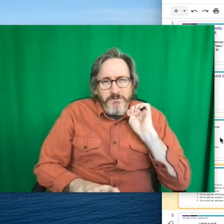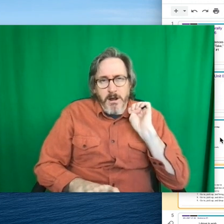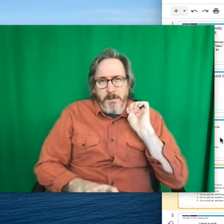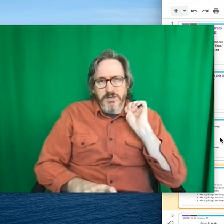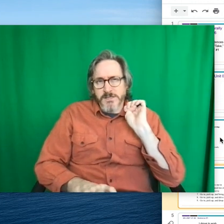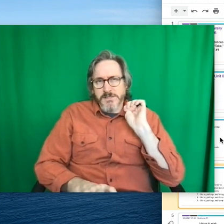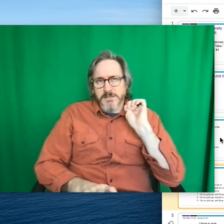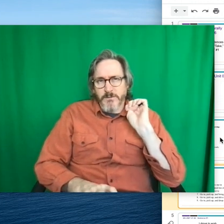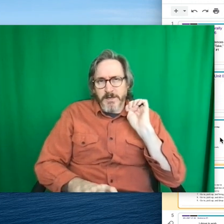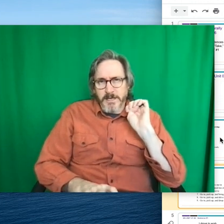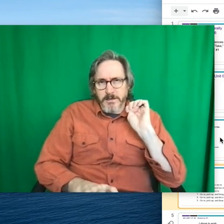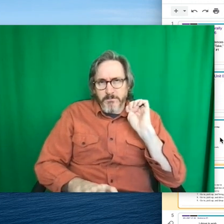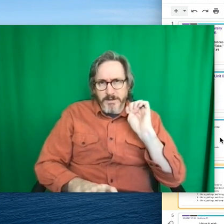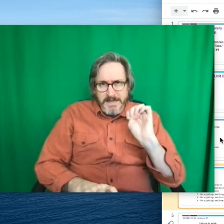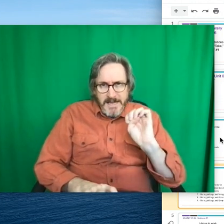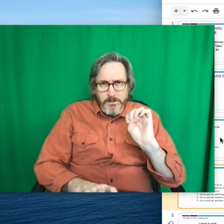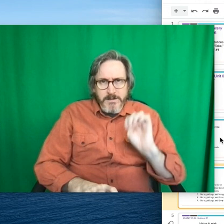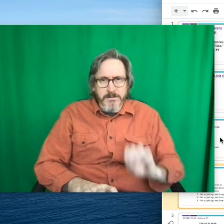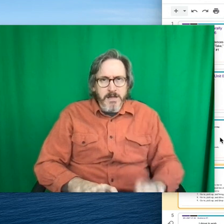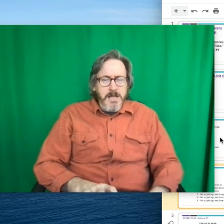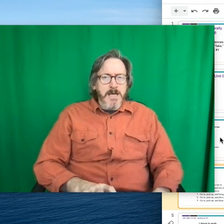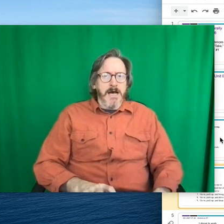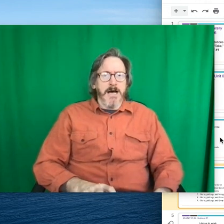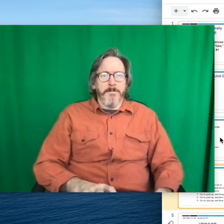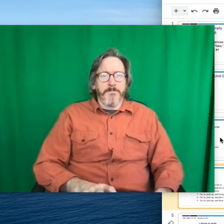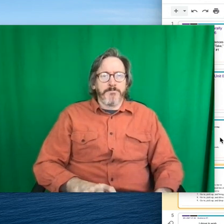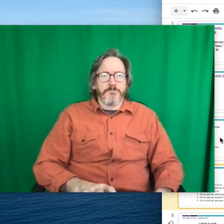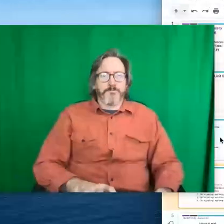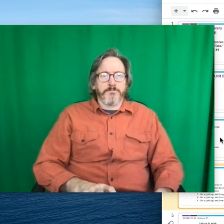4 different options that we can play with.